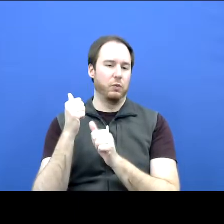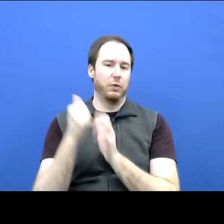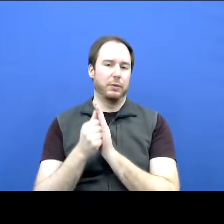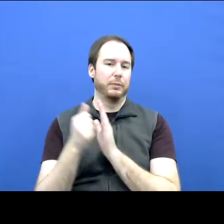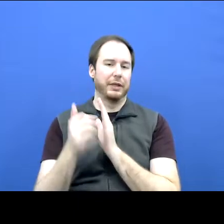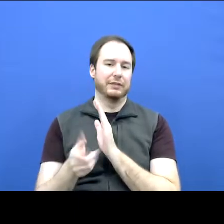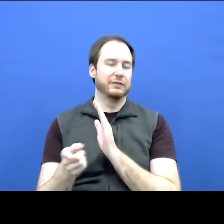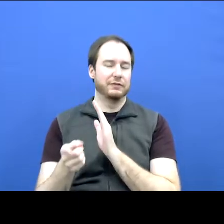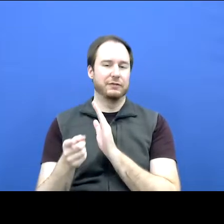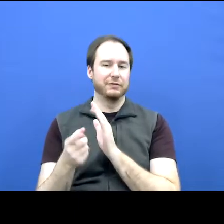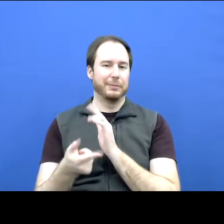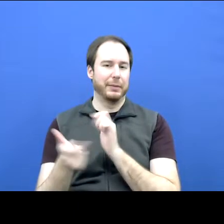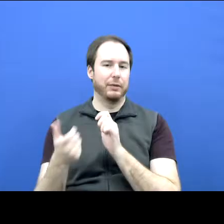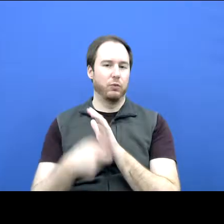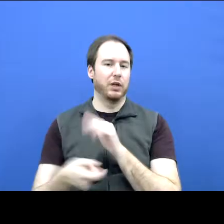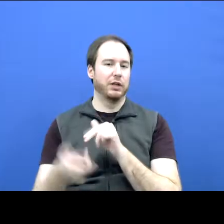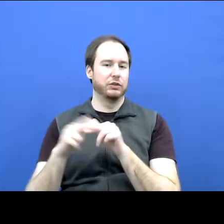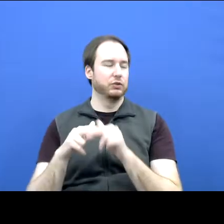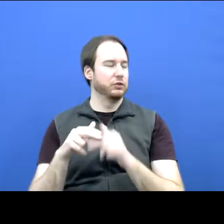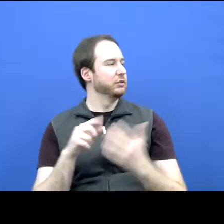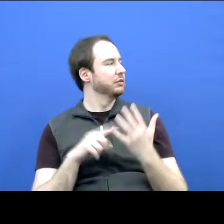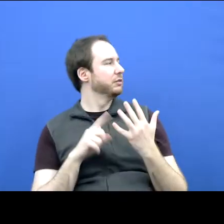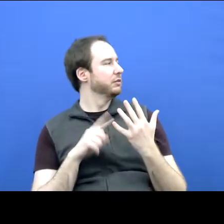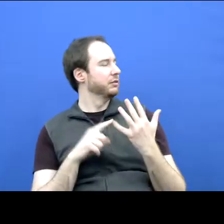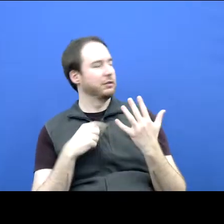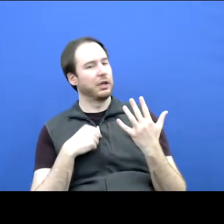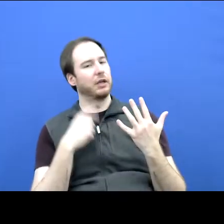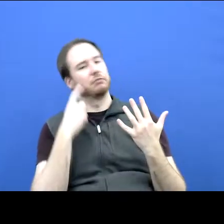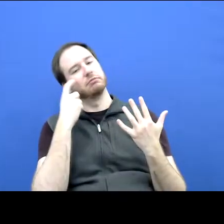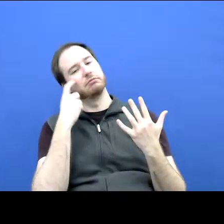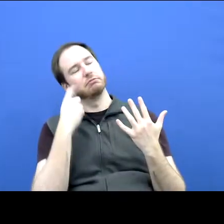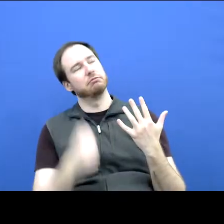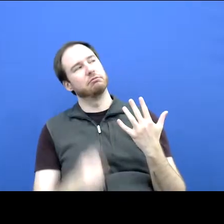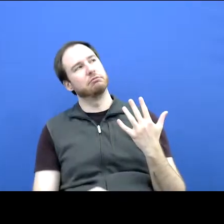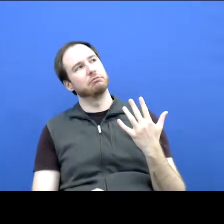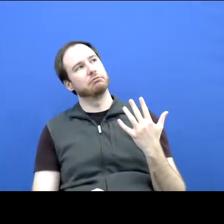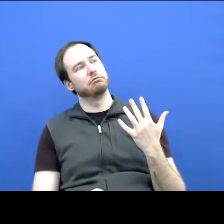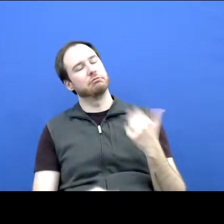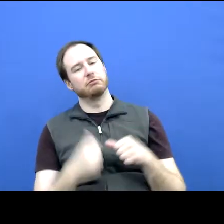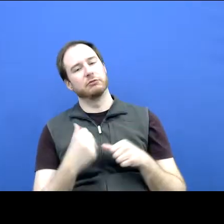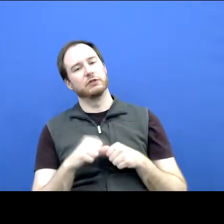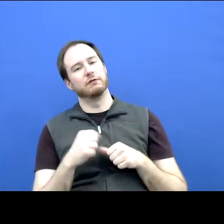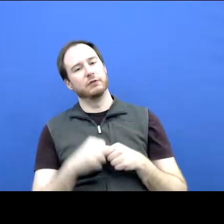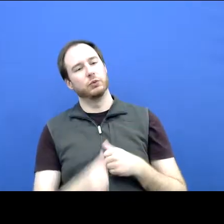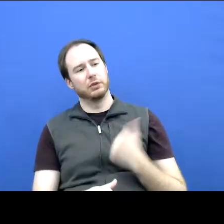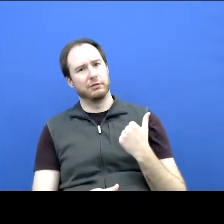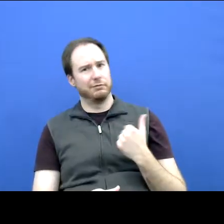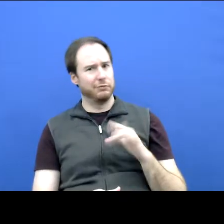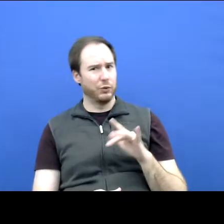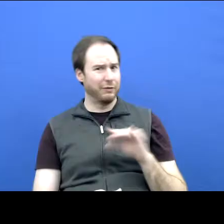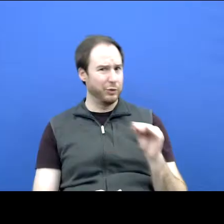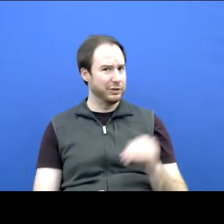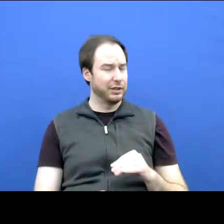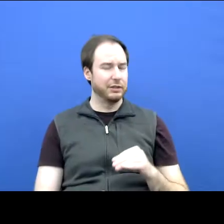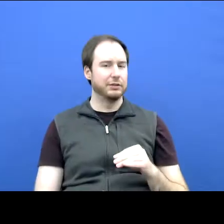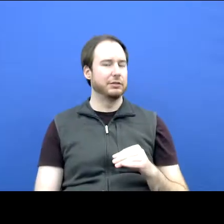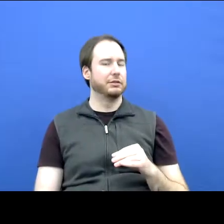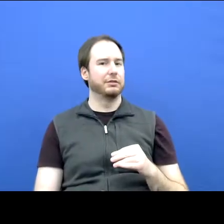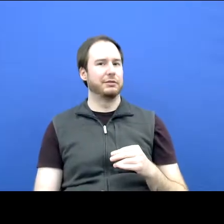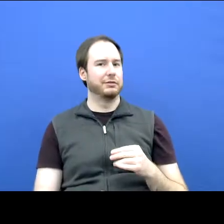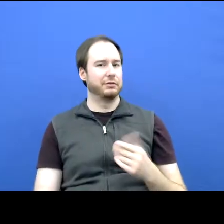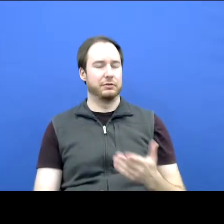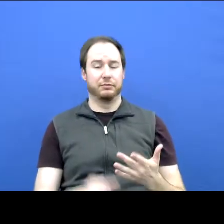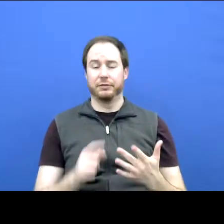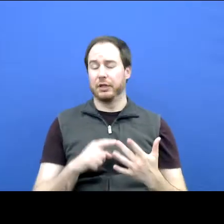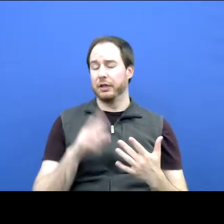biggest increase. So. I just, with fuel prices going up, 25%? Yeah, in the last. no,